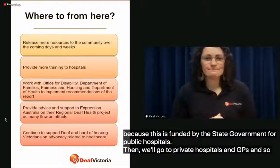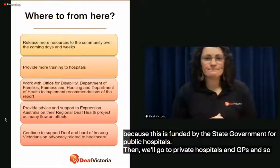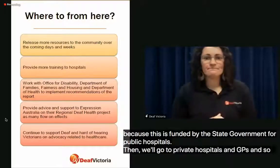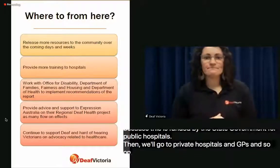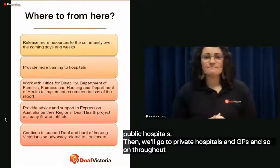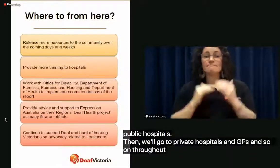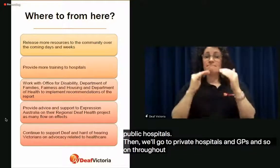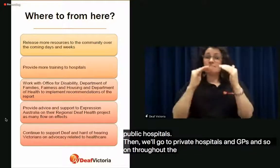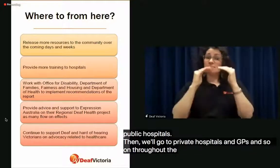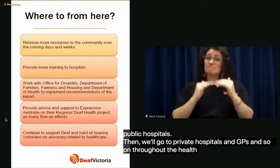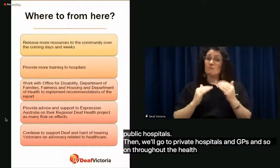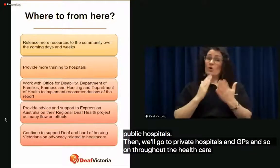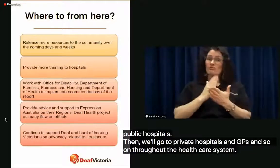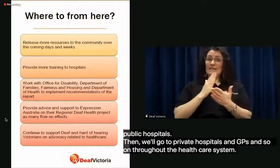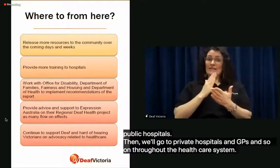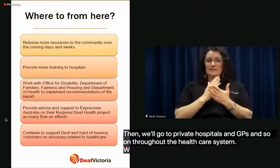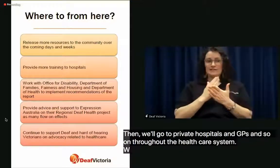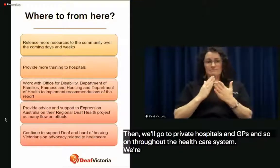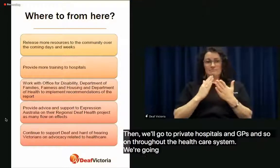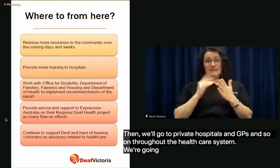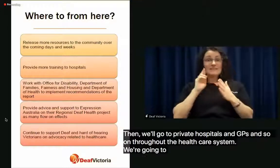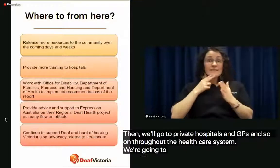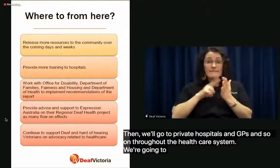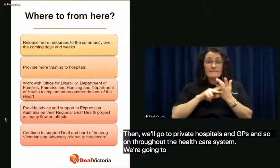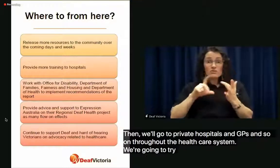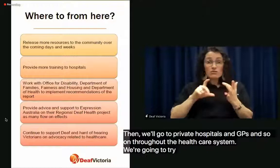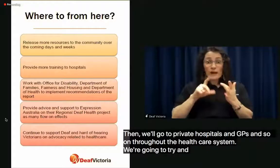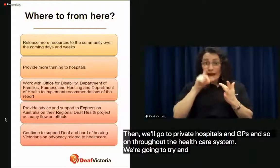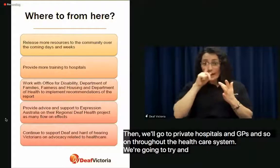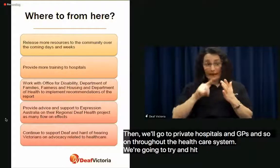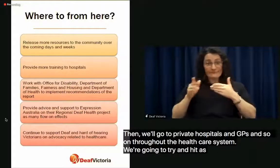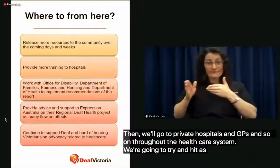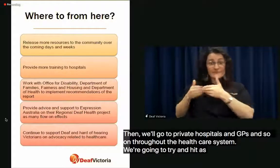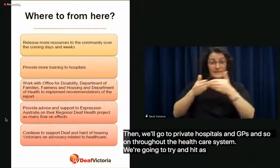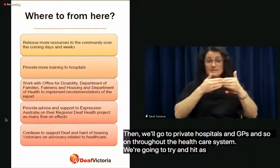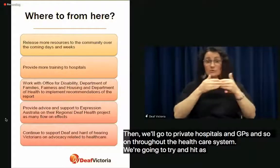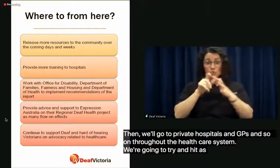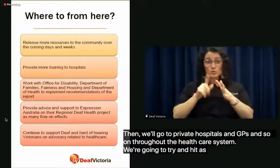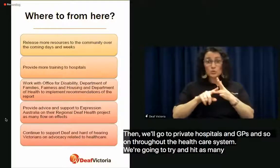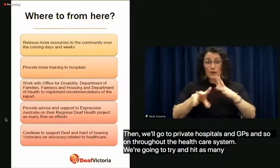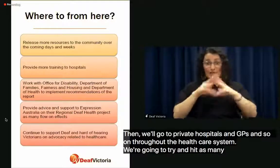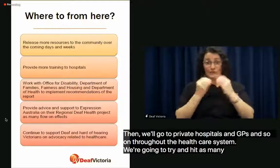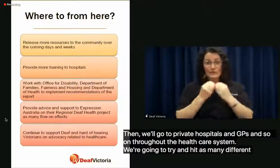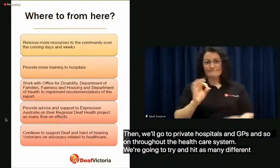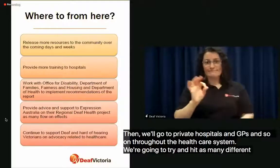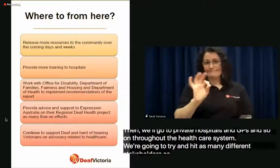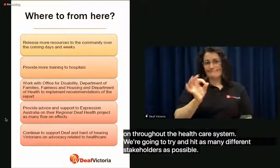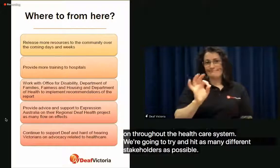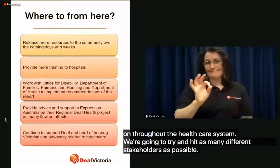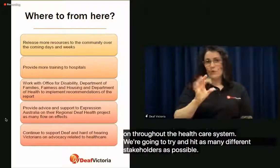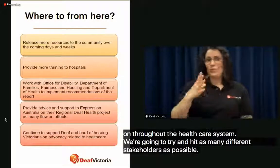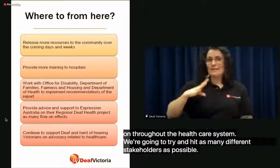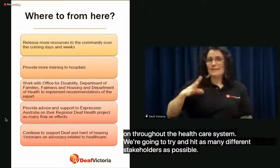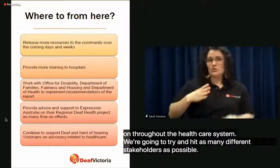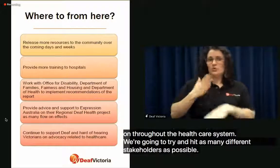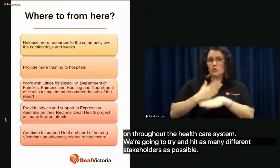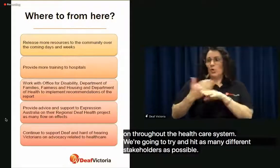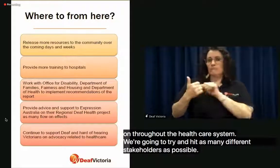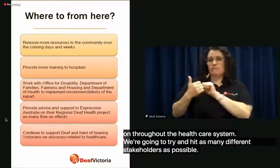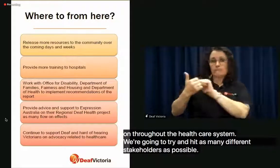hit as many different stakeholders as possible. Deaf Victoria cannot do all of this alone. We